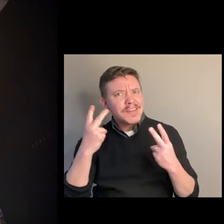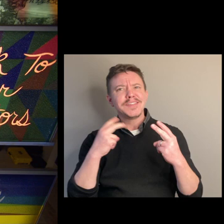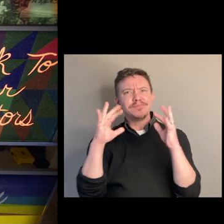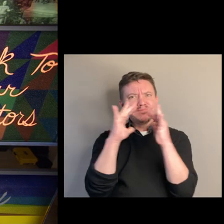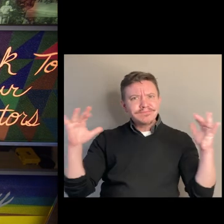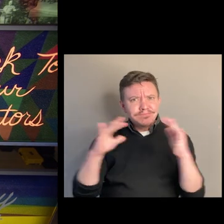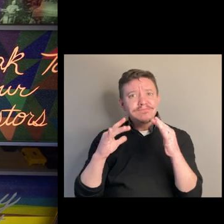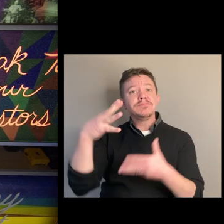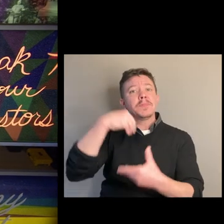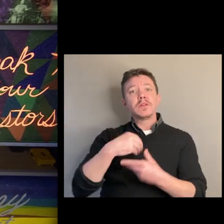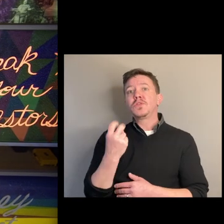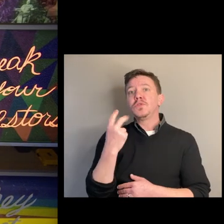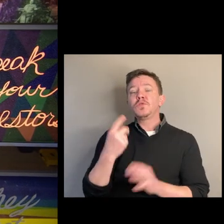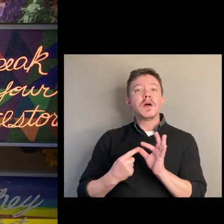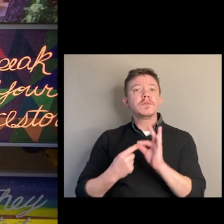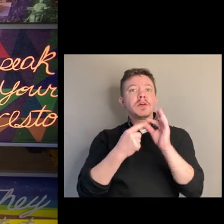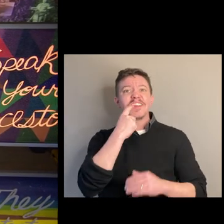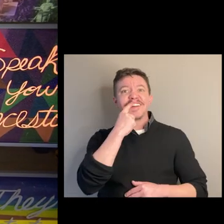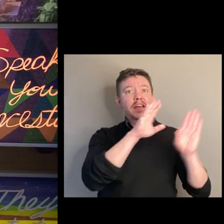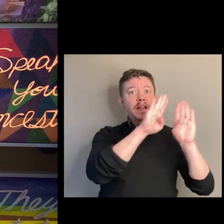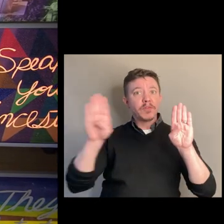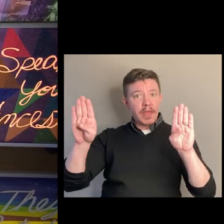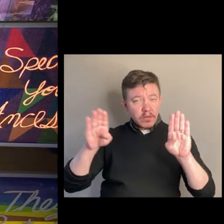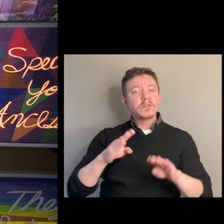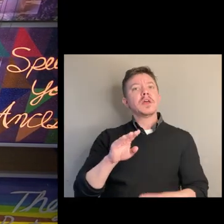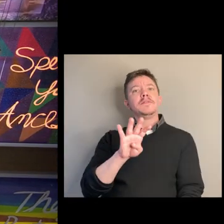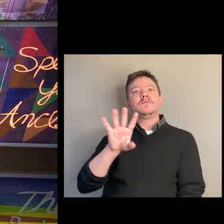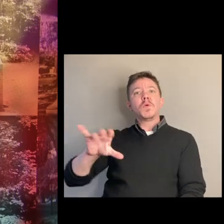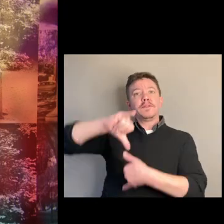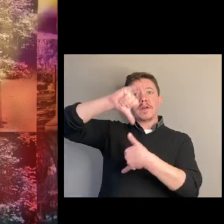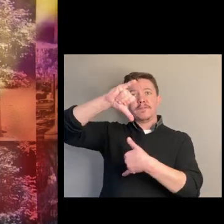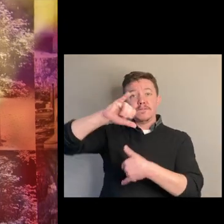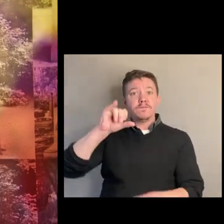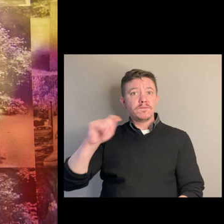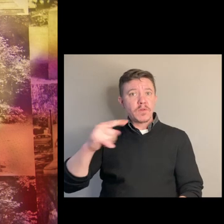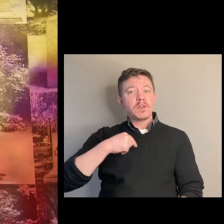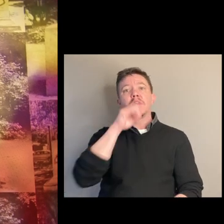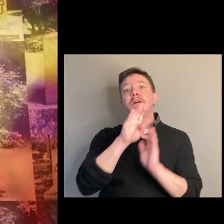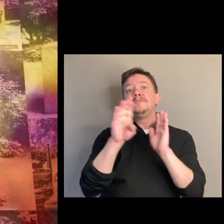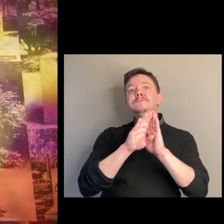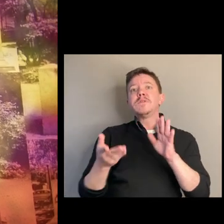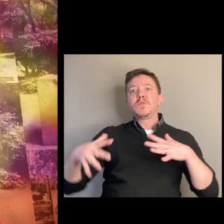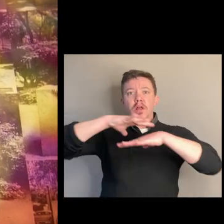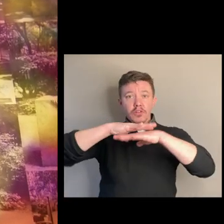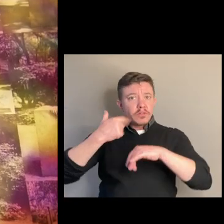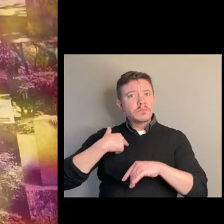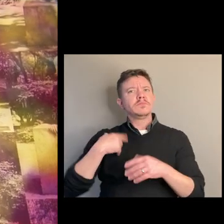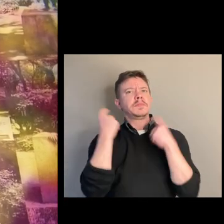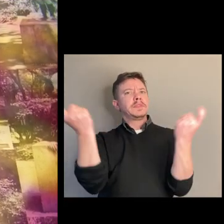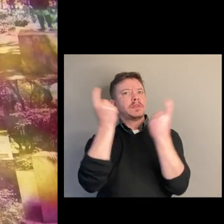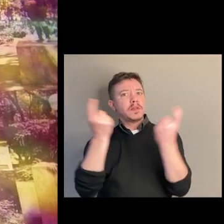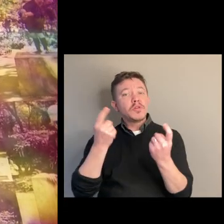that includes 12 custom glass panels and a 45-foot photo collage featuring local members of our Native American,